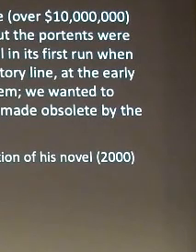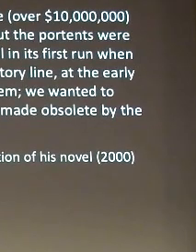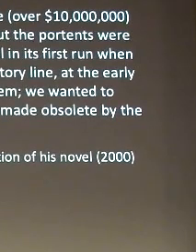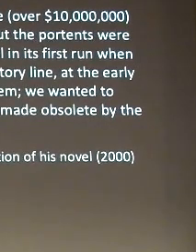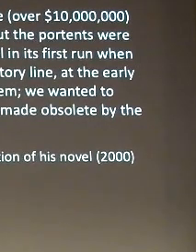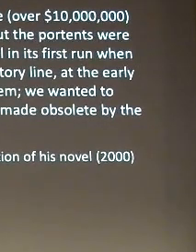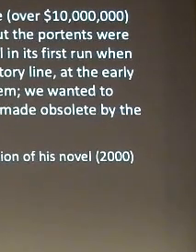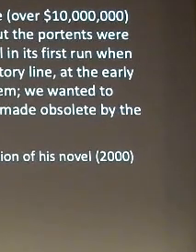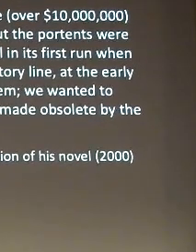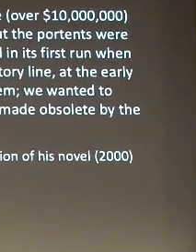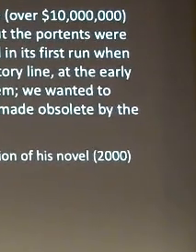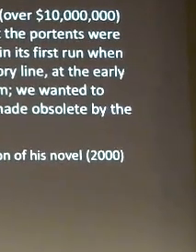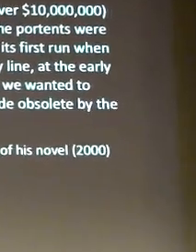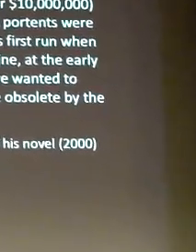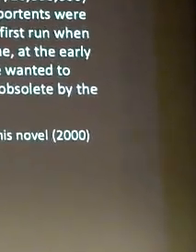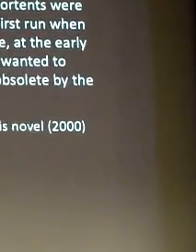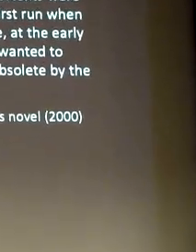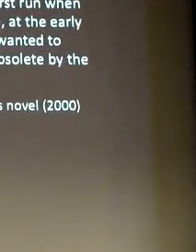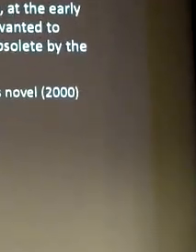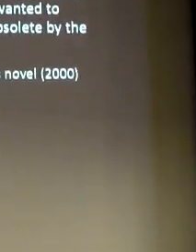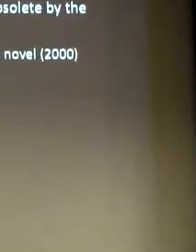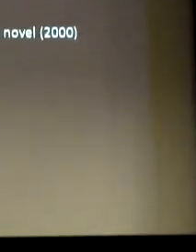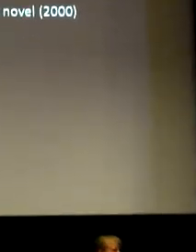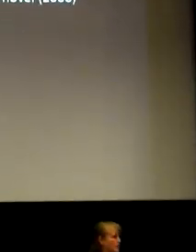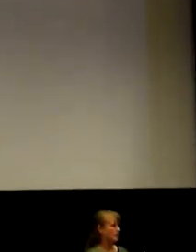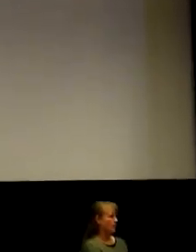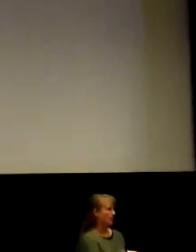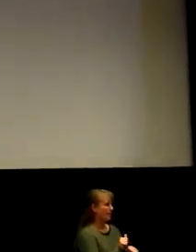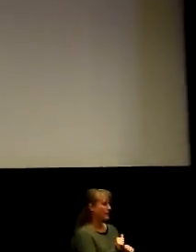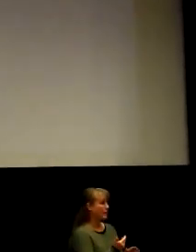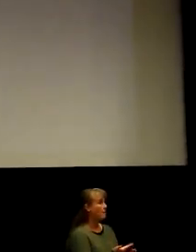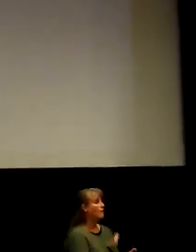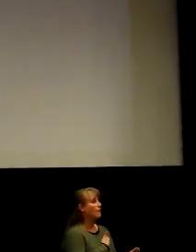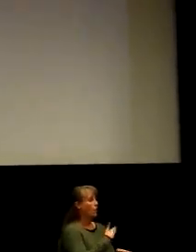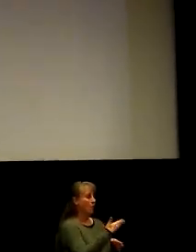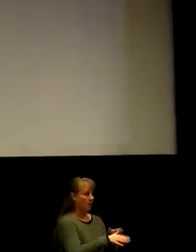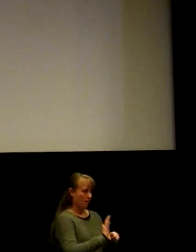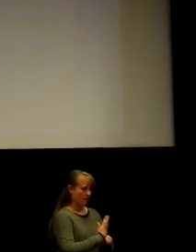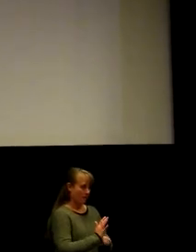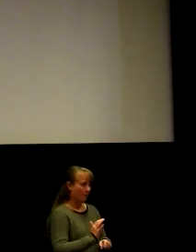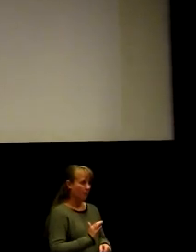matter, and it was something like 241 left before the end of the film.